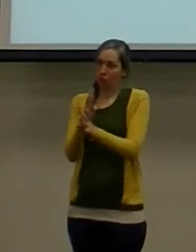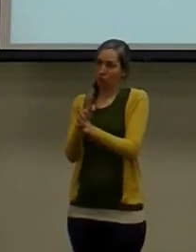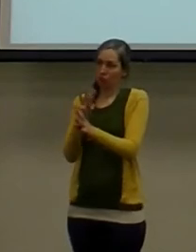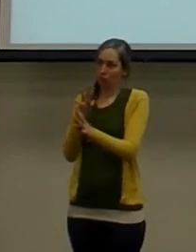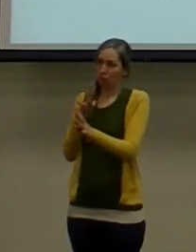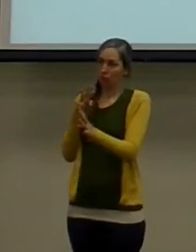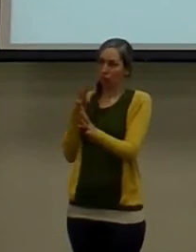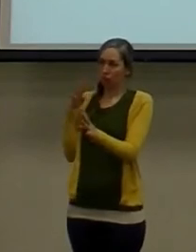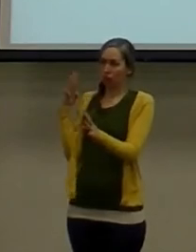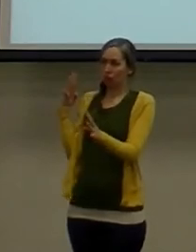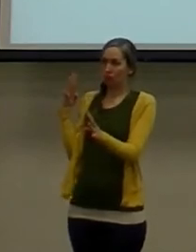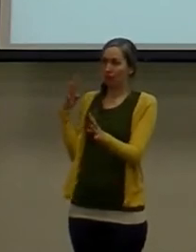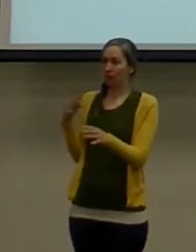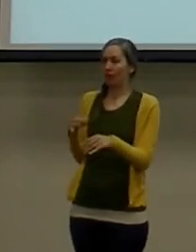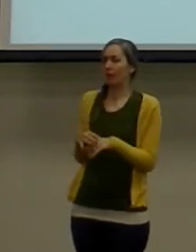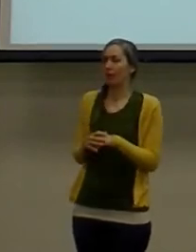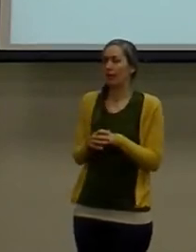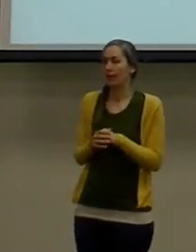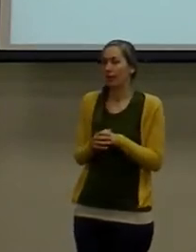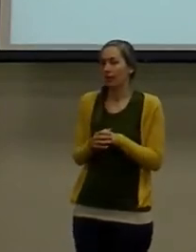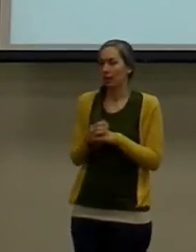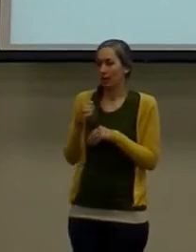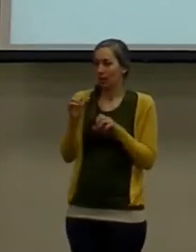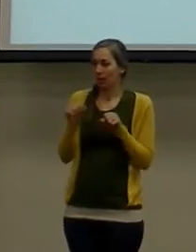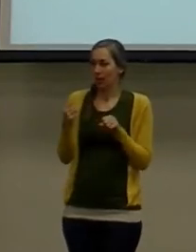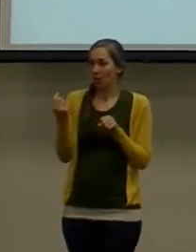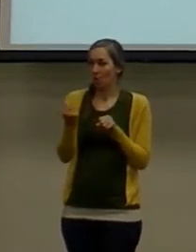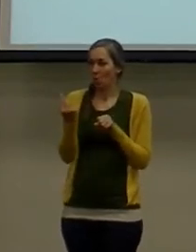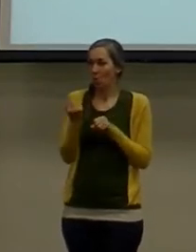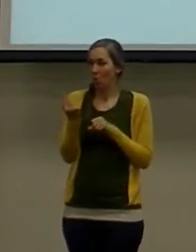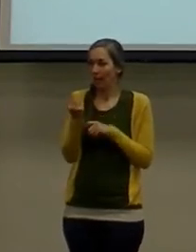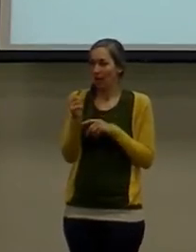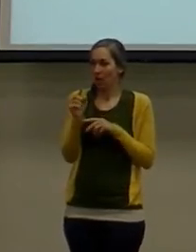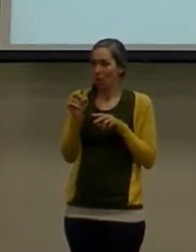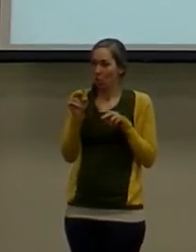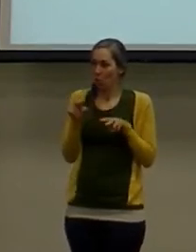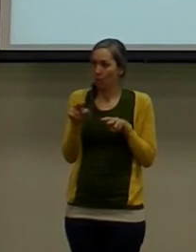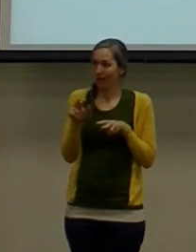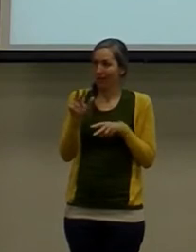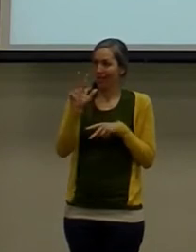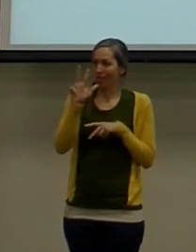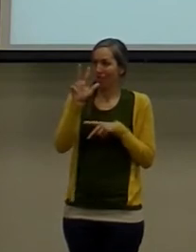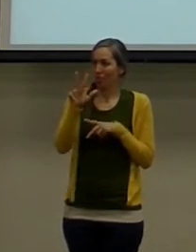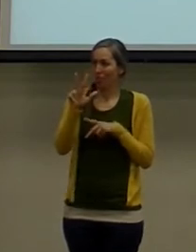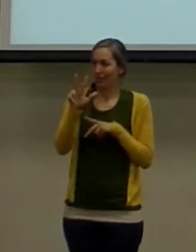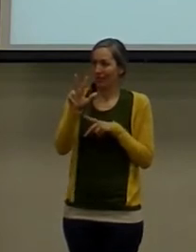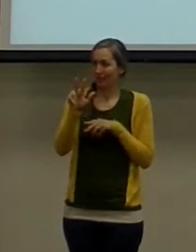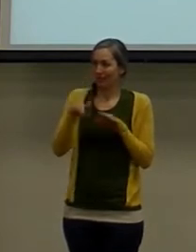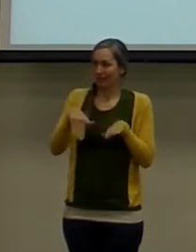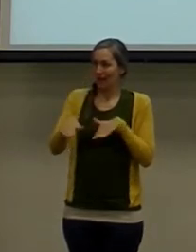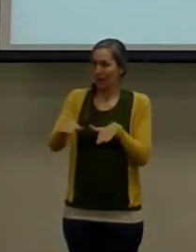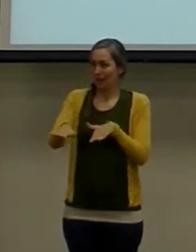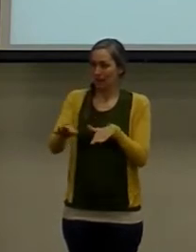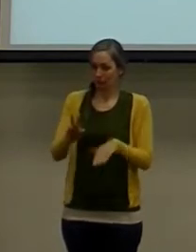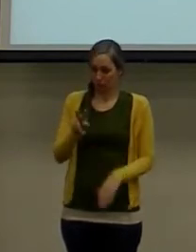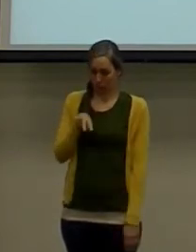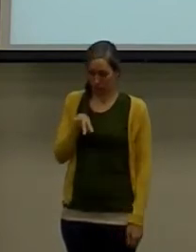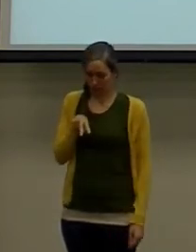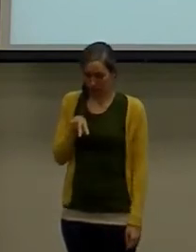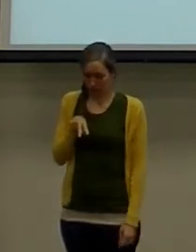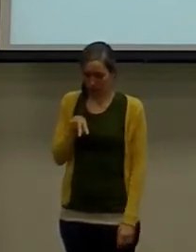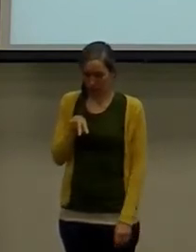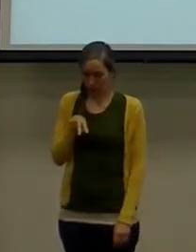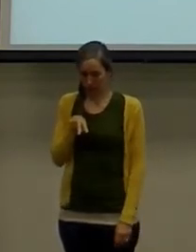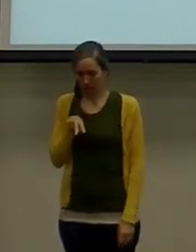look, you know, further than 3 steps ahead of him. Because Buddha doesn't want them to